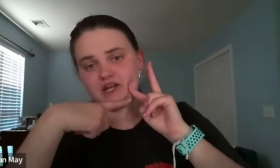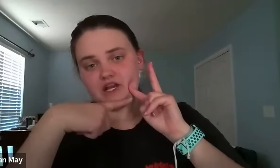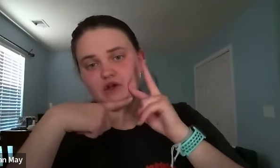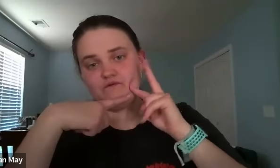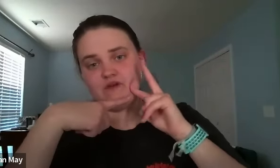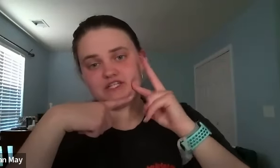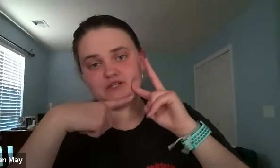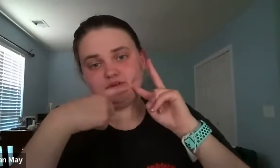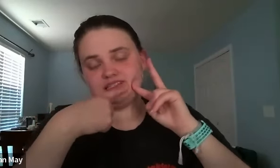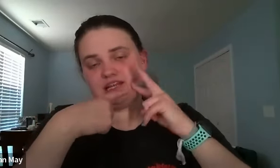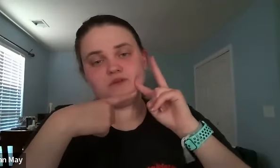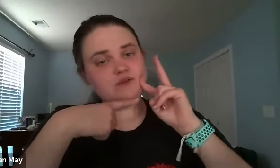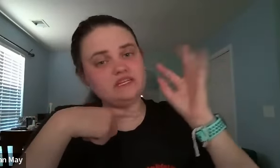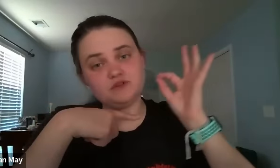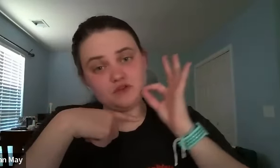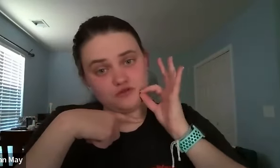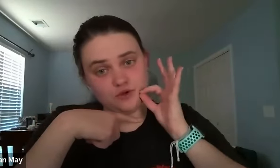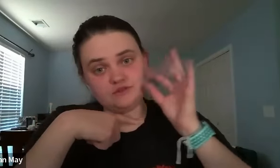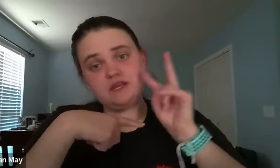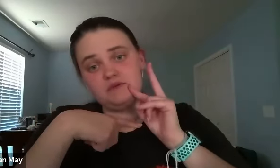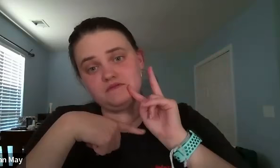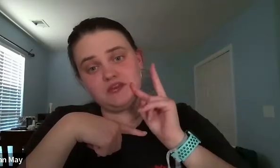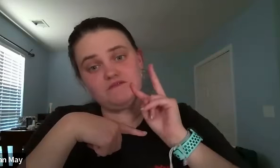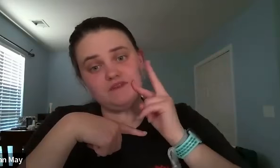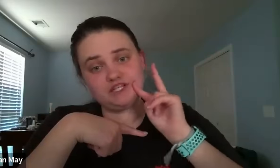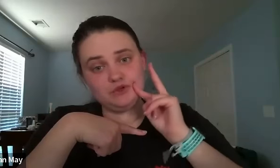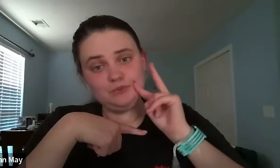going to go vegetables, like almost like we did with our fruit, but now with a V, vegetable.